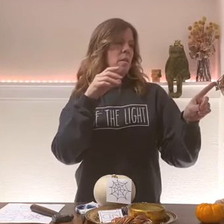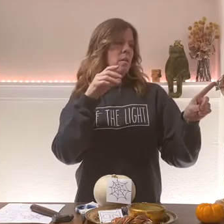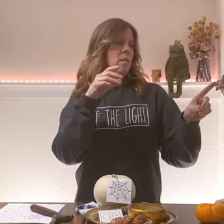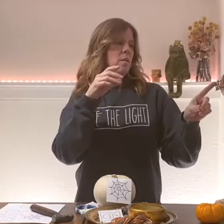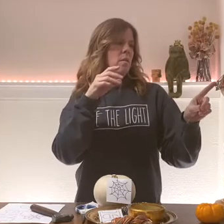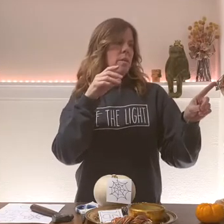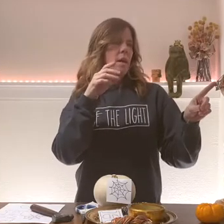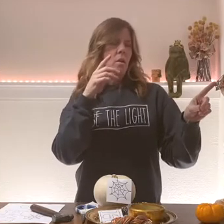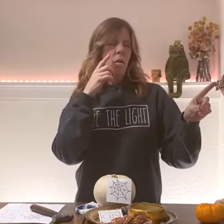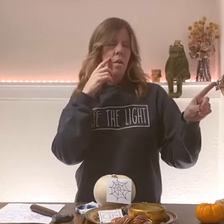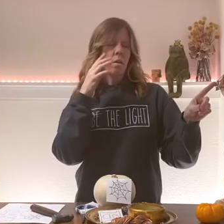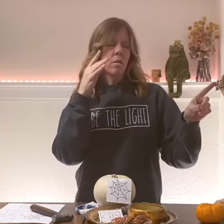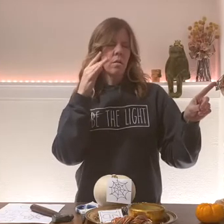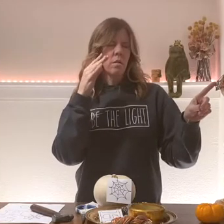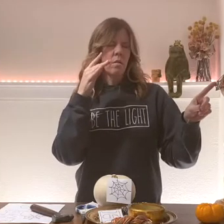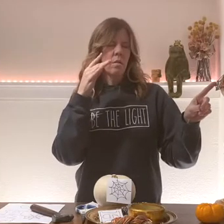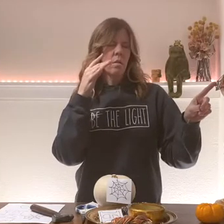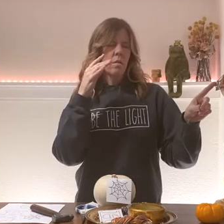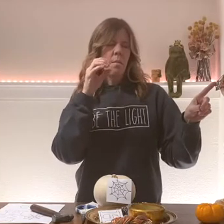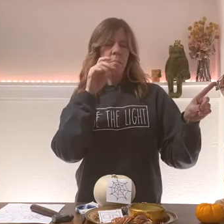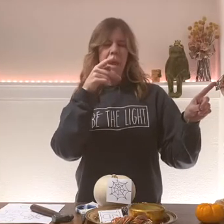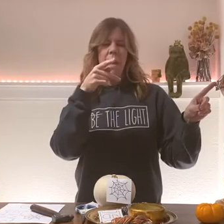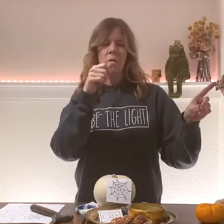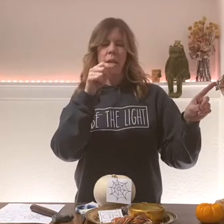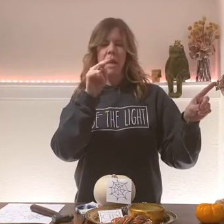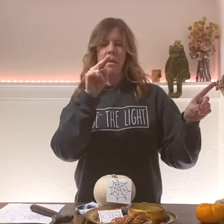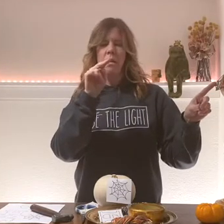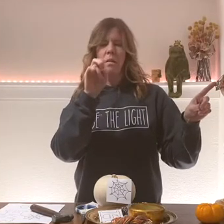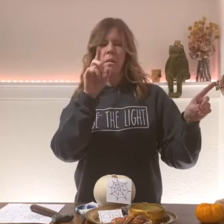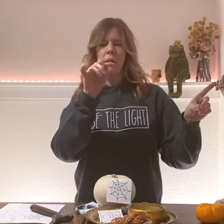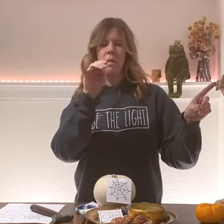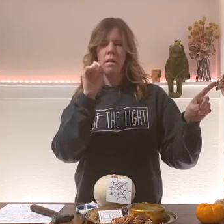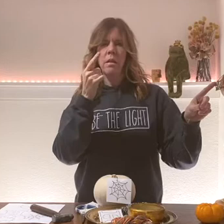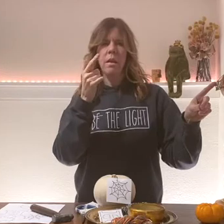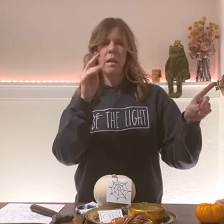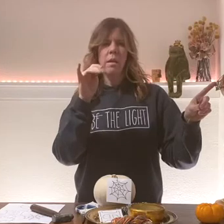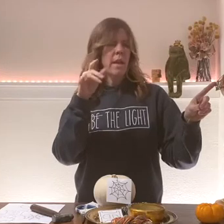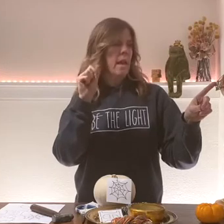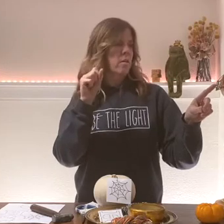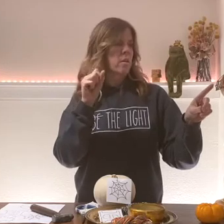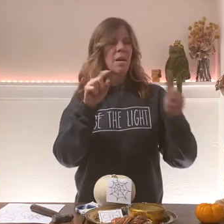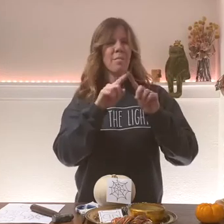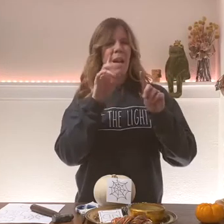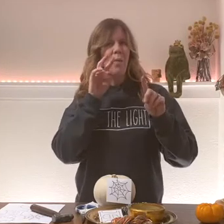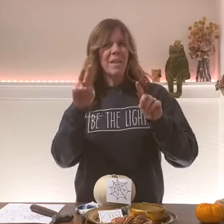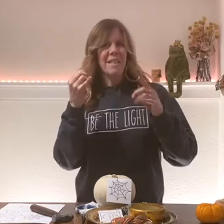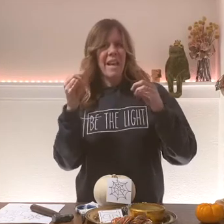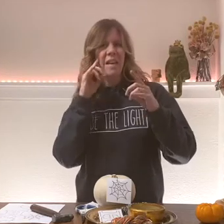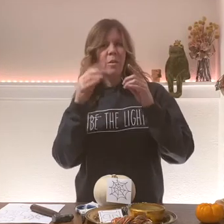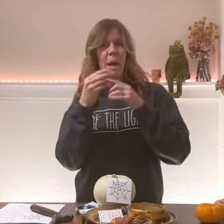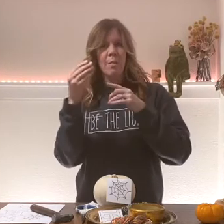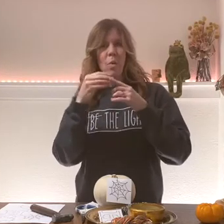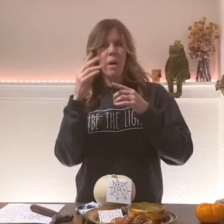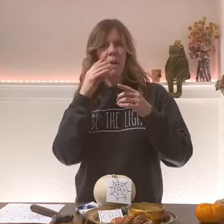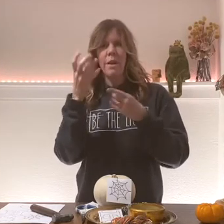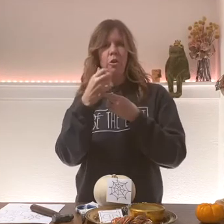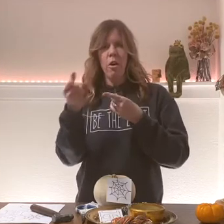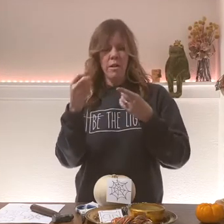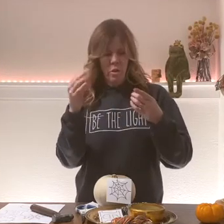They are called paneling nails, but I went today to buy more and they're gone. So it